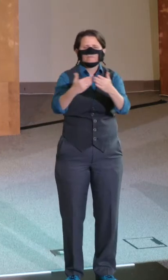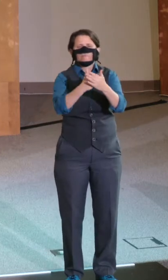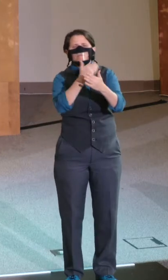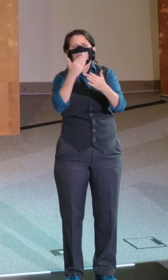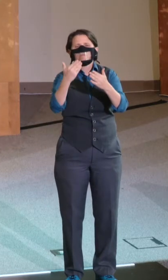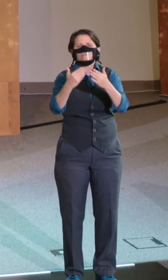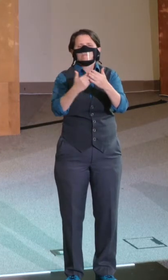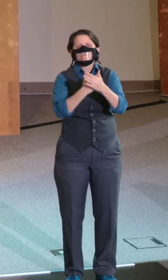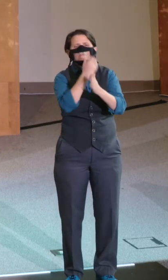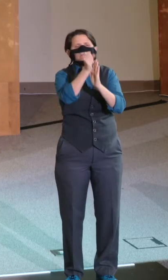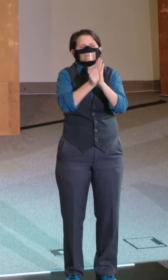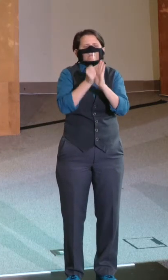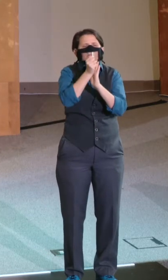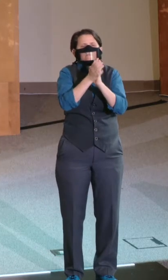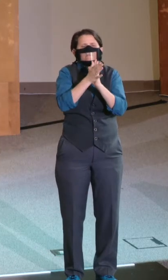season.